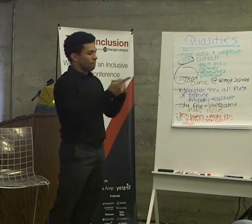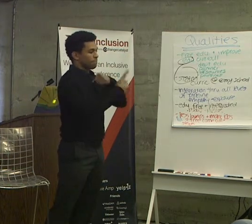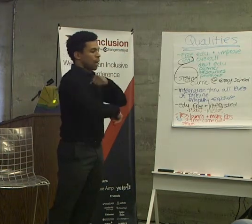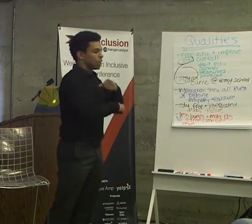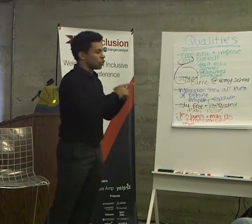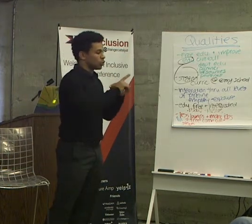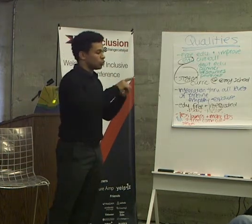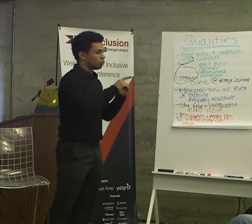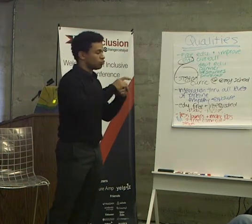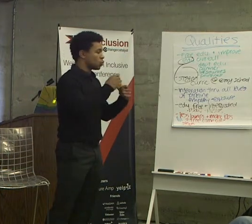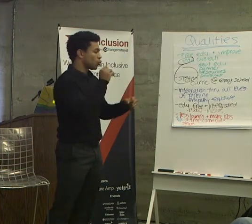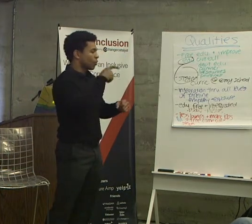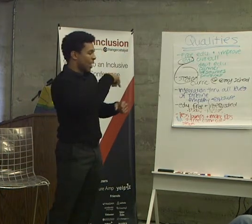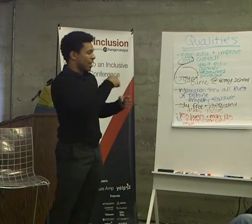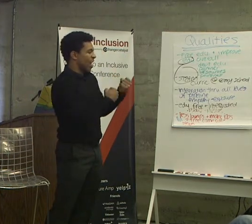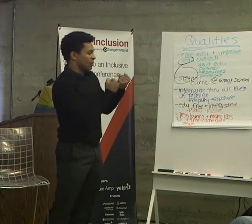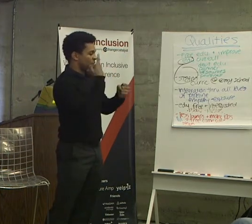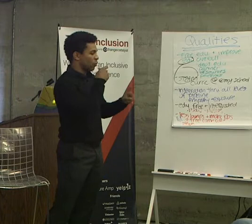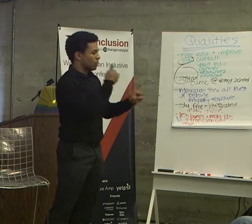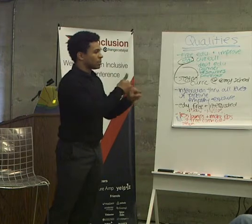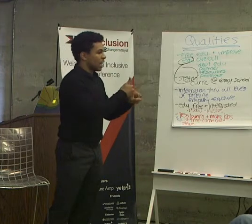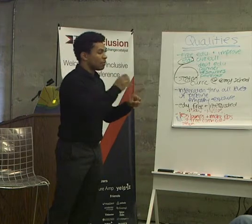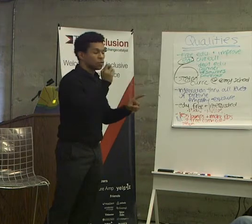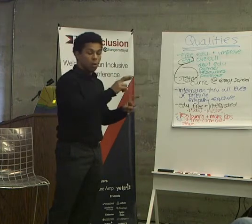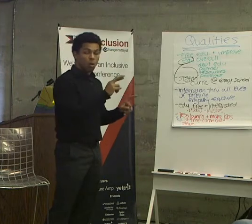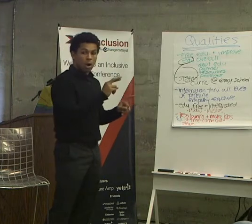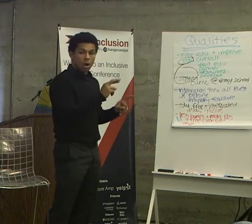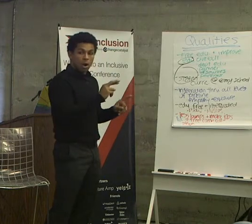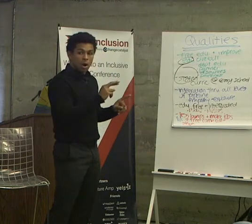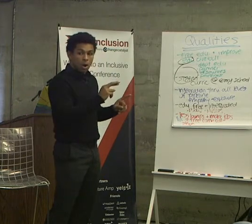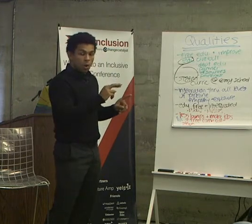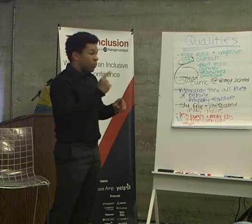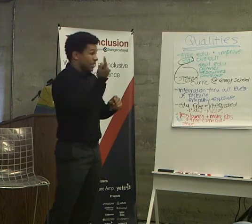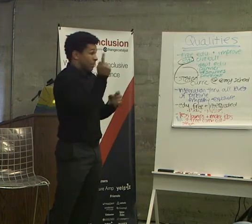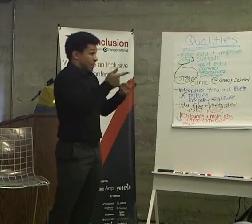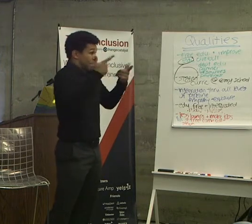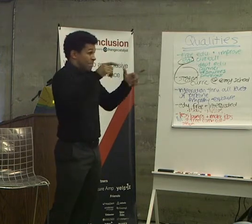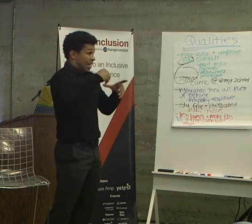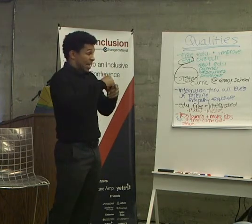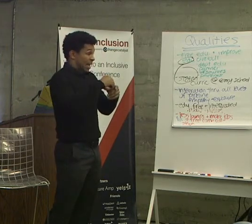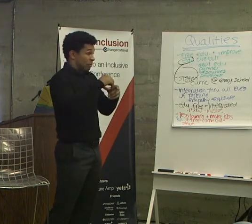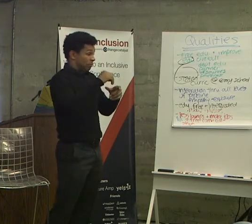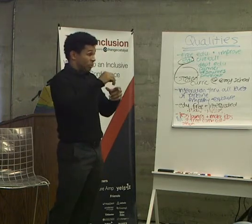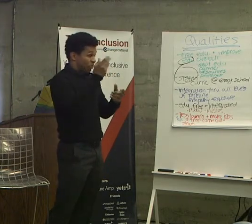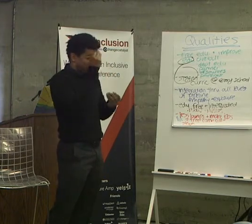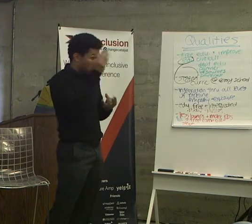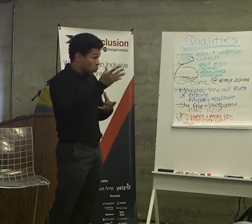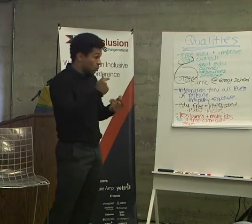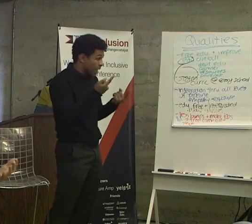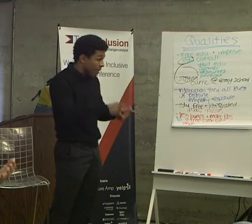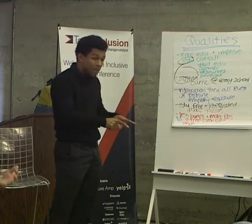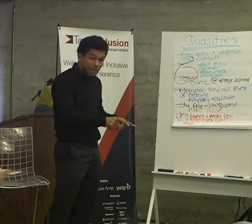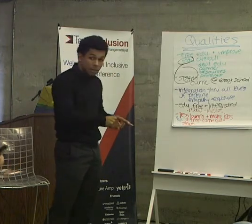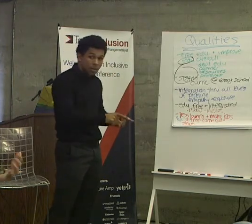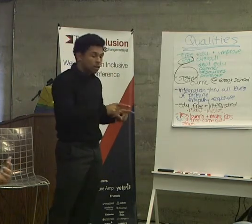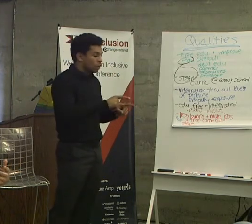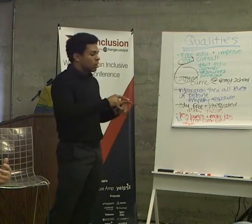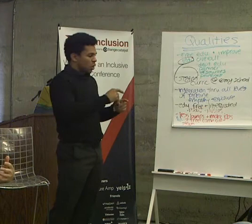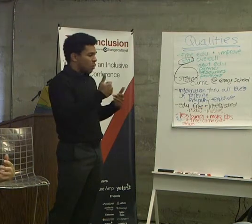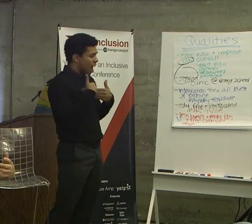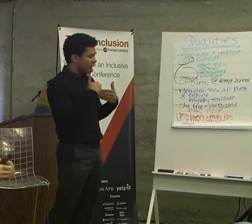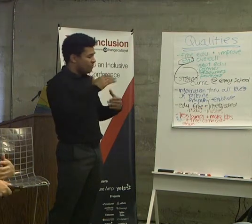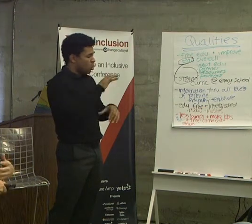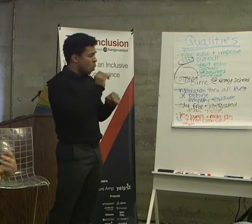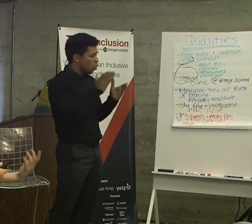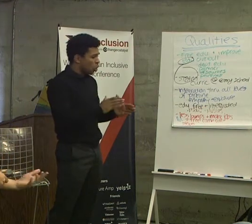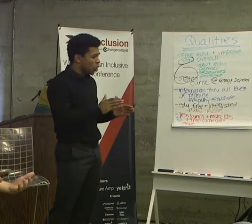person? When something big happens in the news, like Charleston, and you have a black colleague, maybe check in and say, are you okay? I'm sure